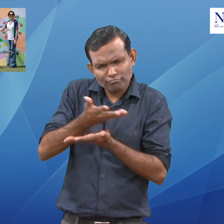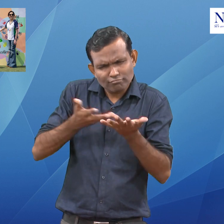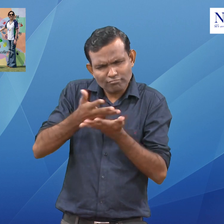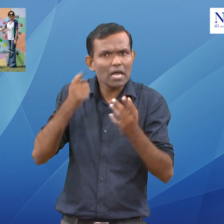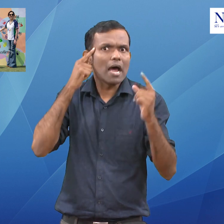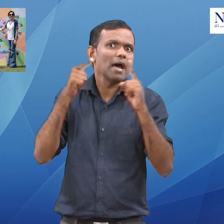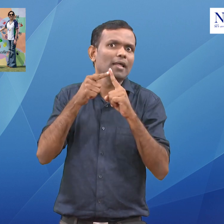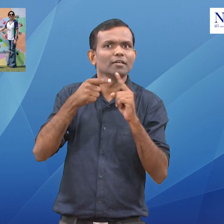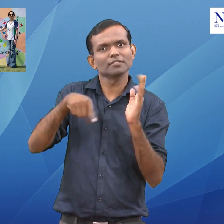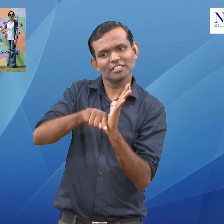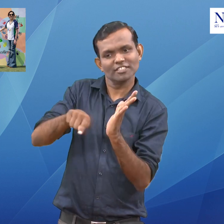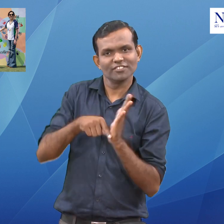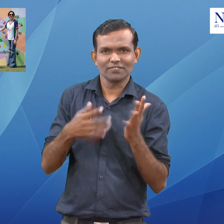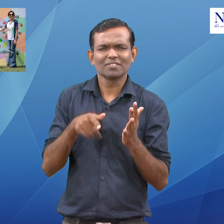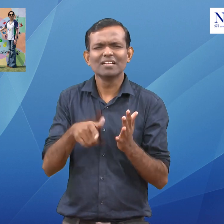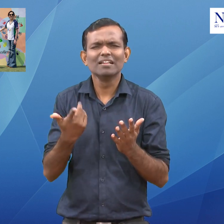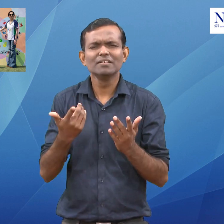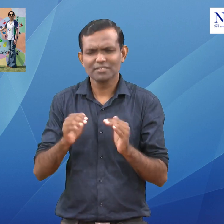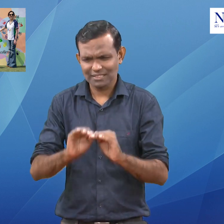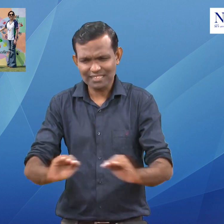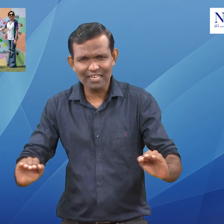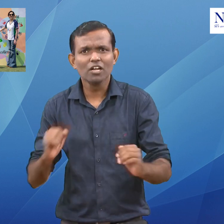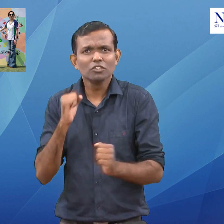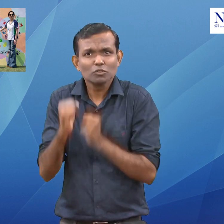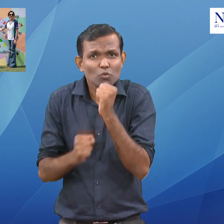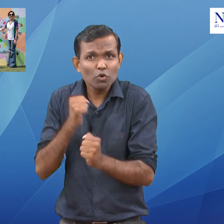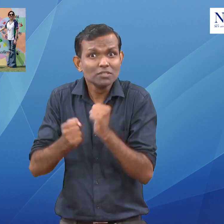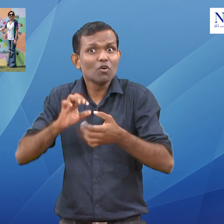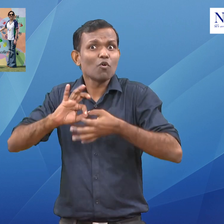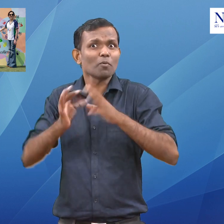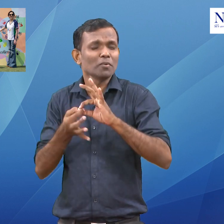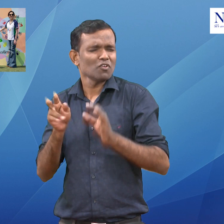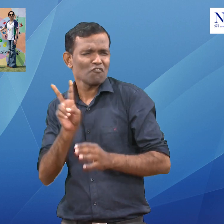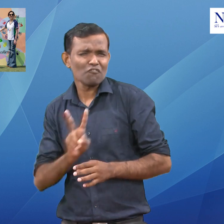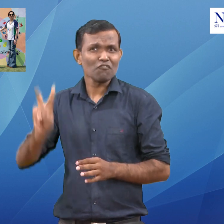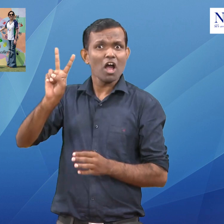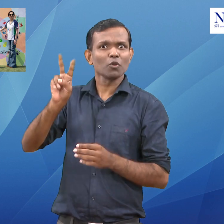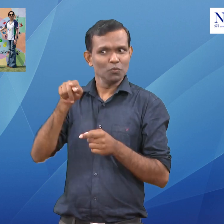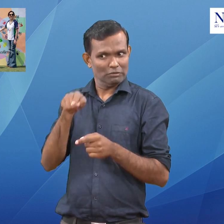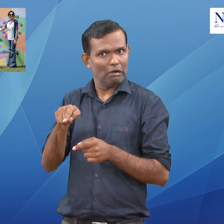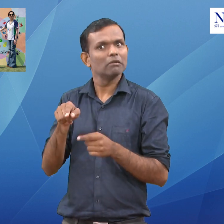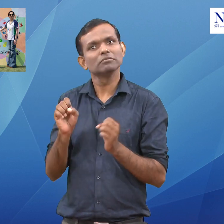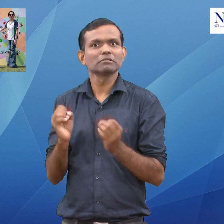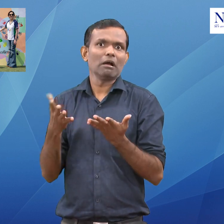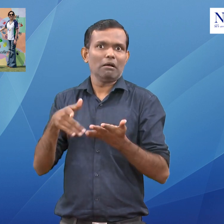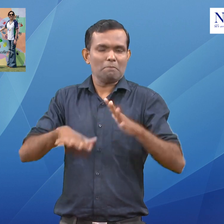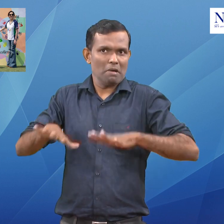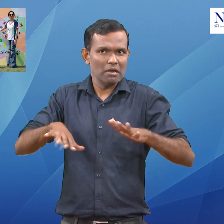values through sport among children, starting with the Mumbai region and soon expanding it across the state of Maharashtra. The